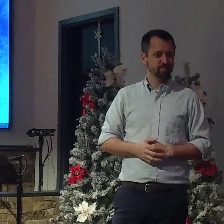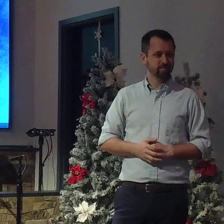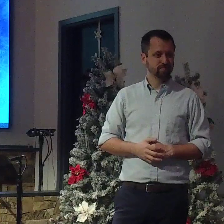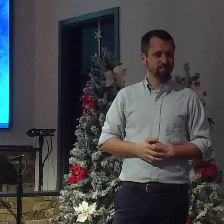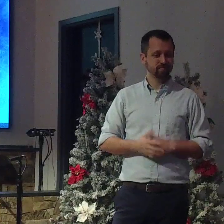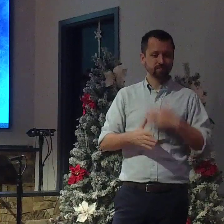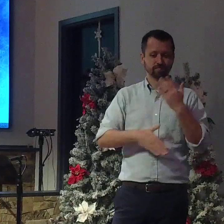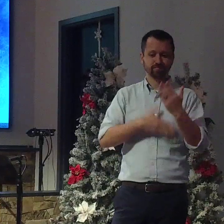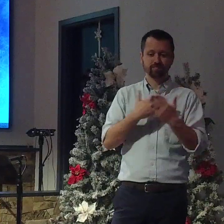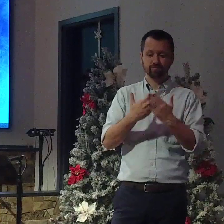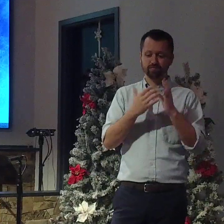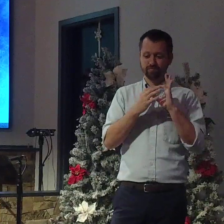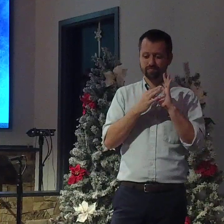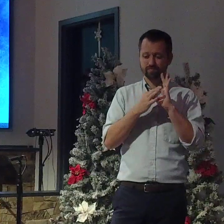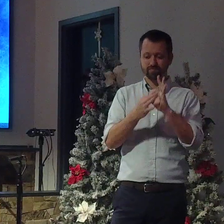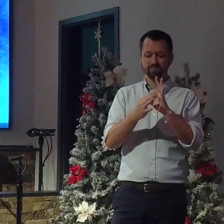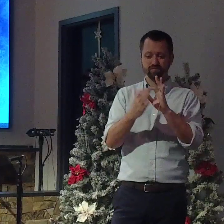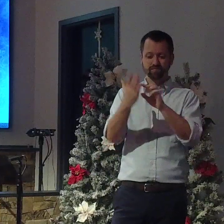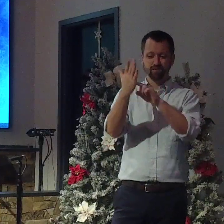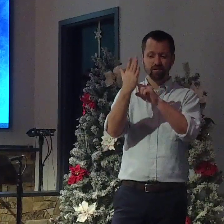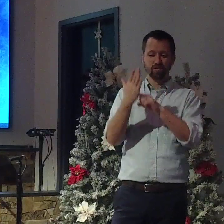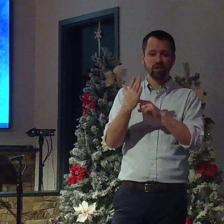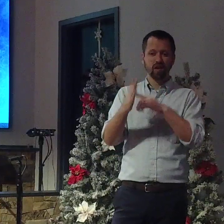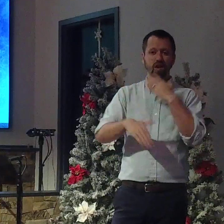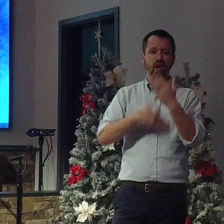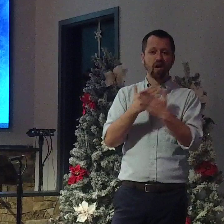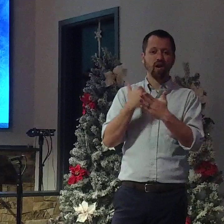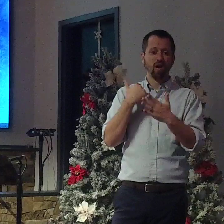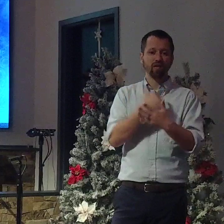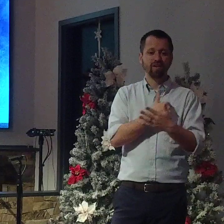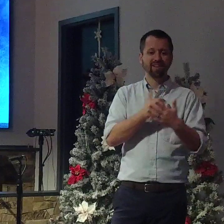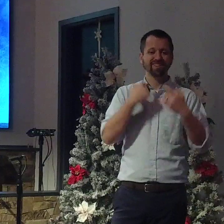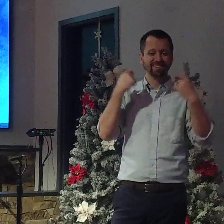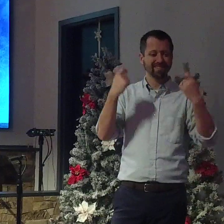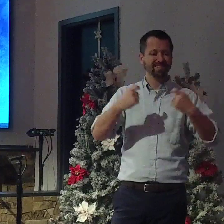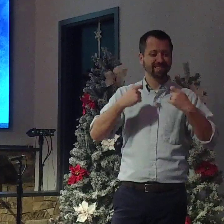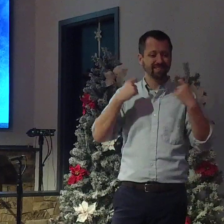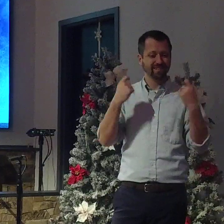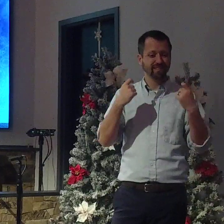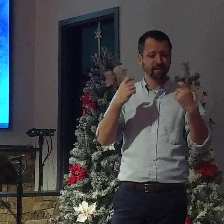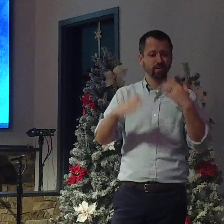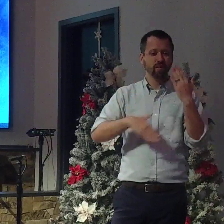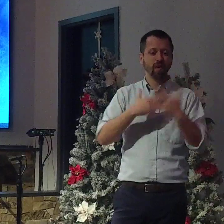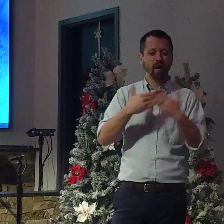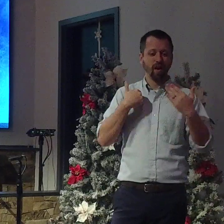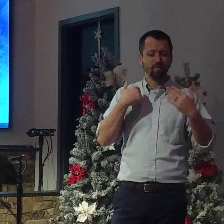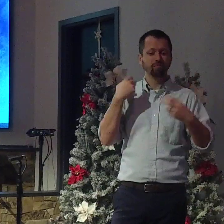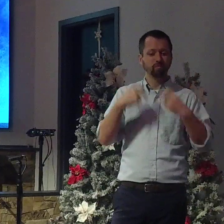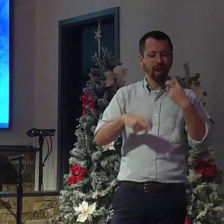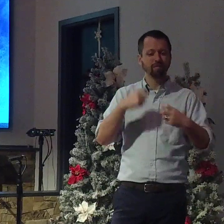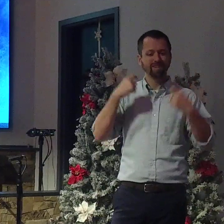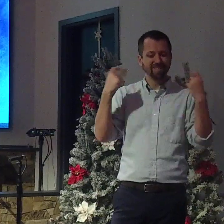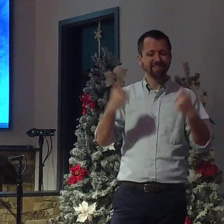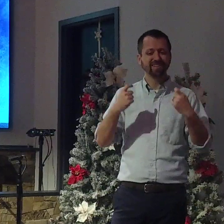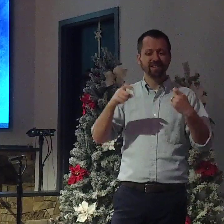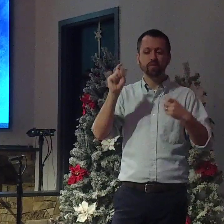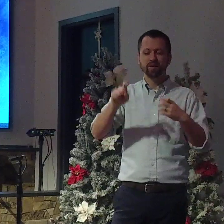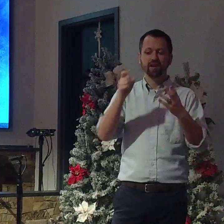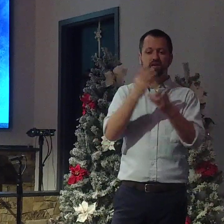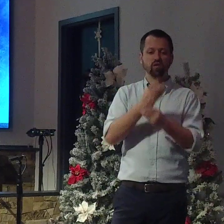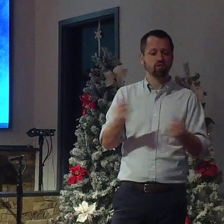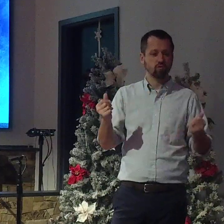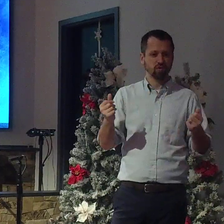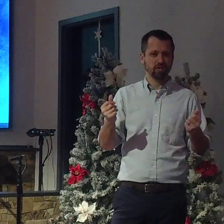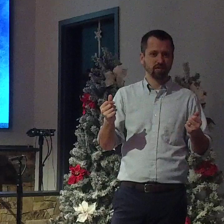that's the one thing that we all have in common. The Bible says in Romans chapter 3, verse 23, it says,